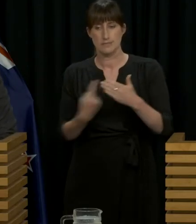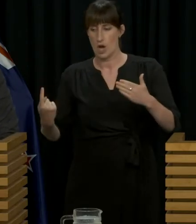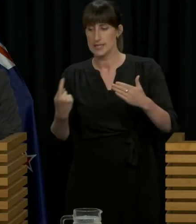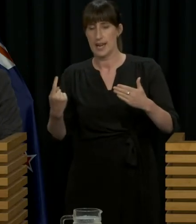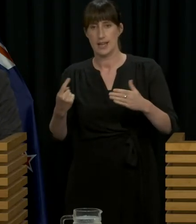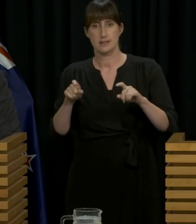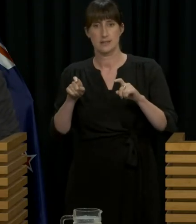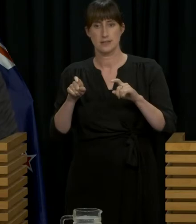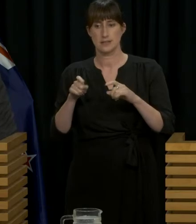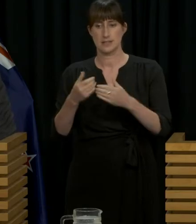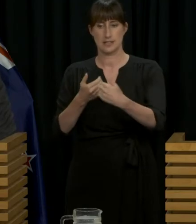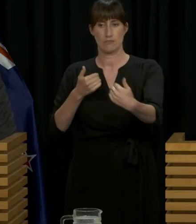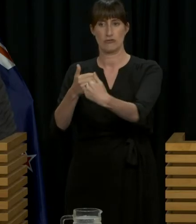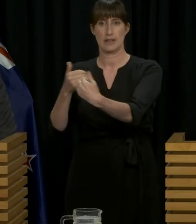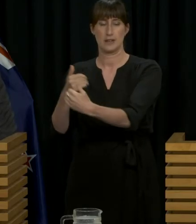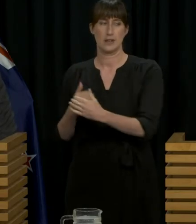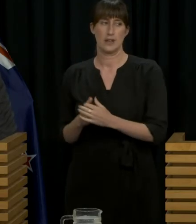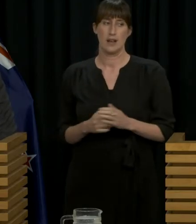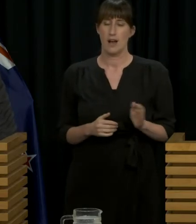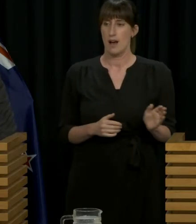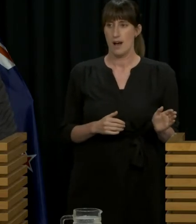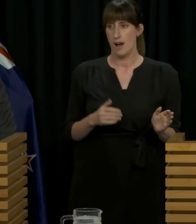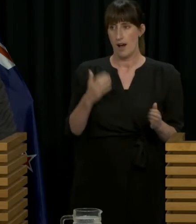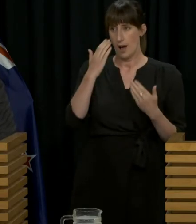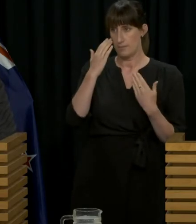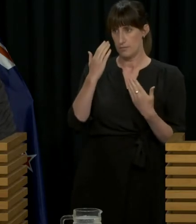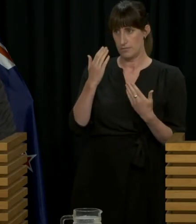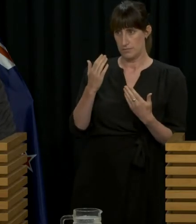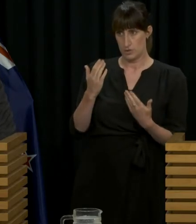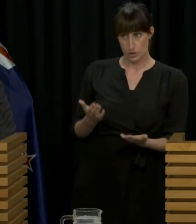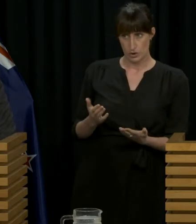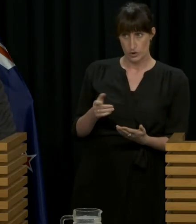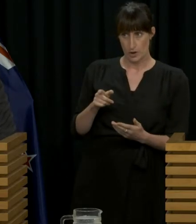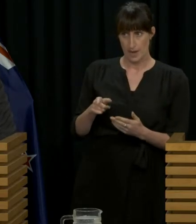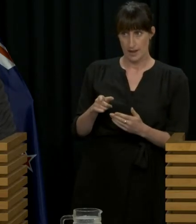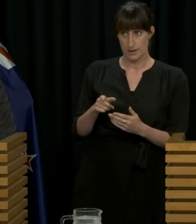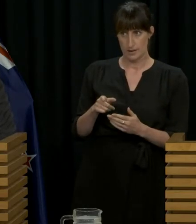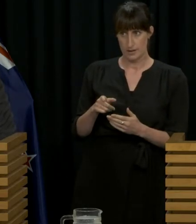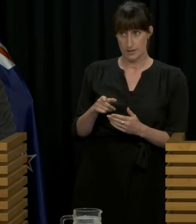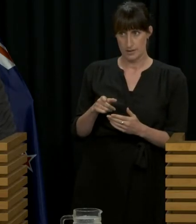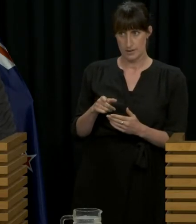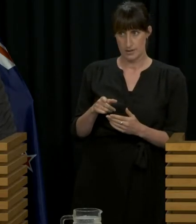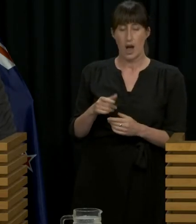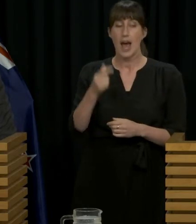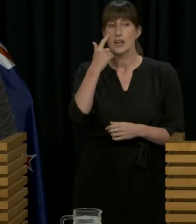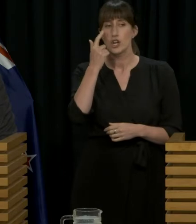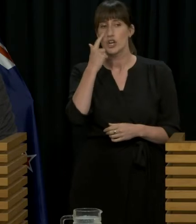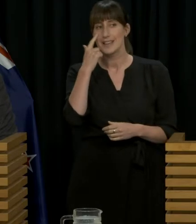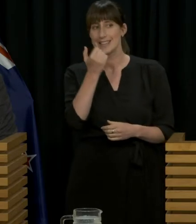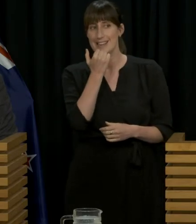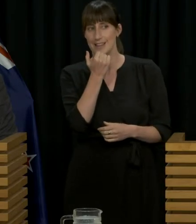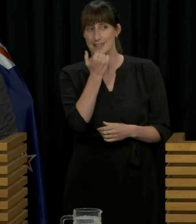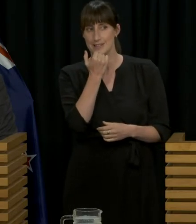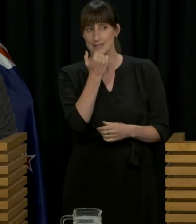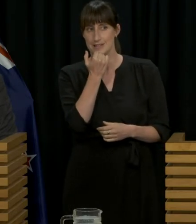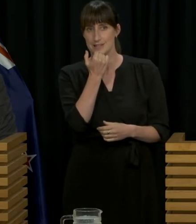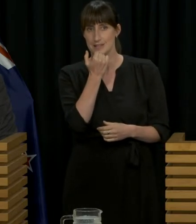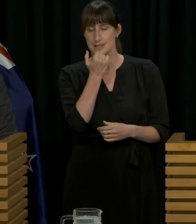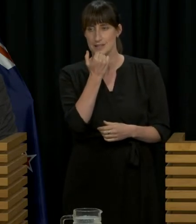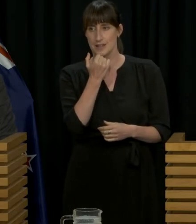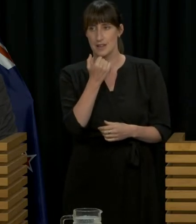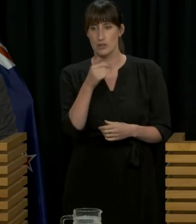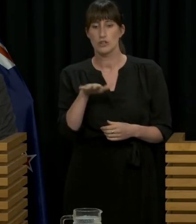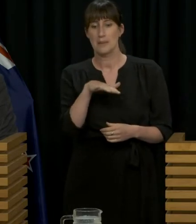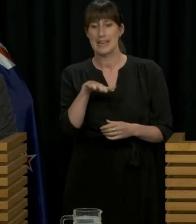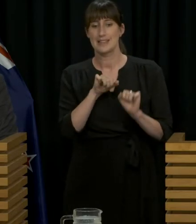So I don't know the exact details, but I'm assuming you're looked at the places of interest. The places of interest,